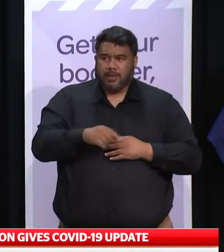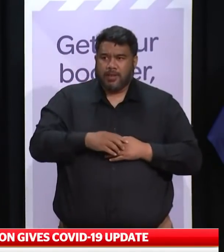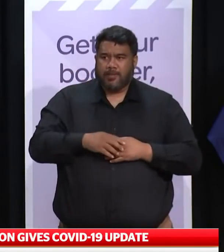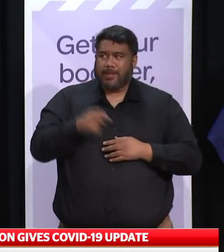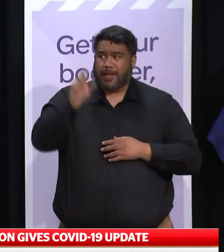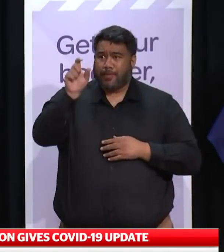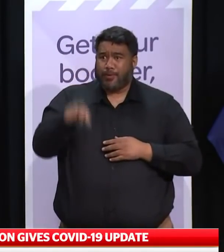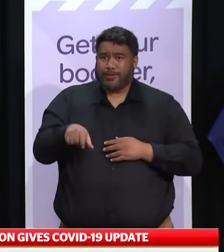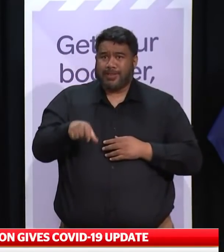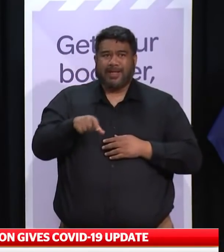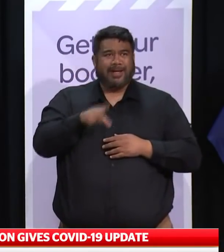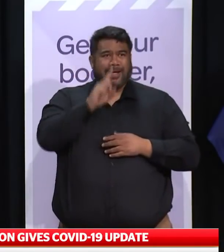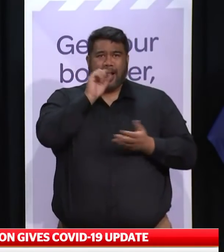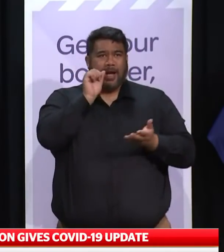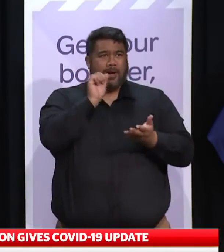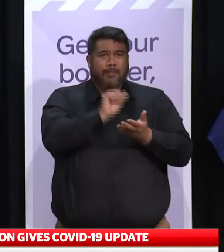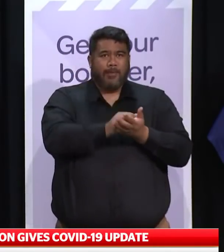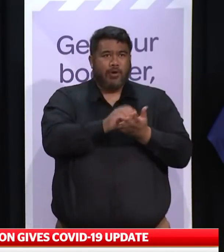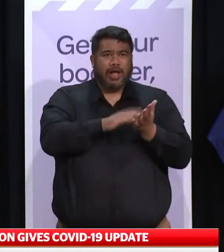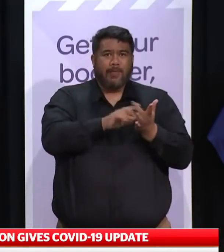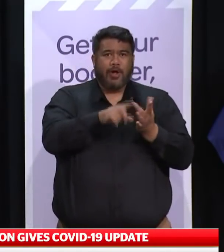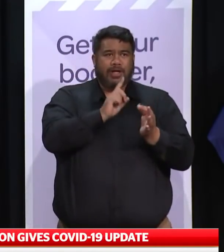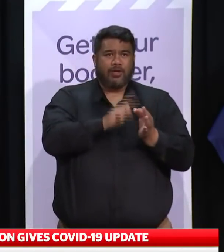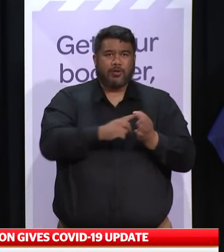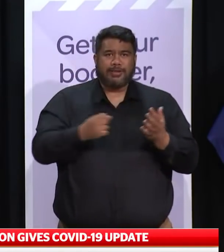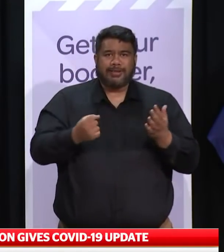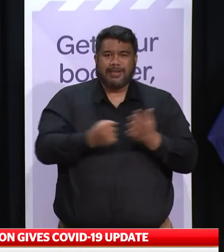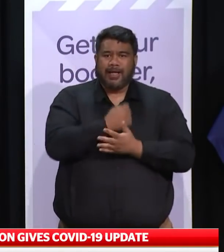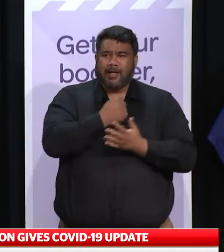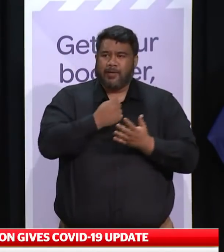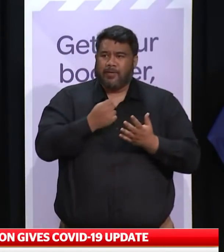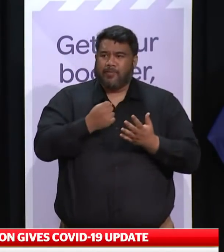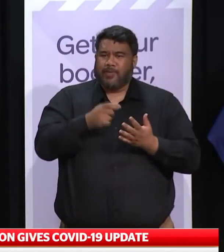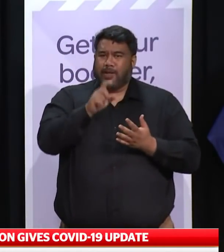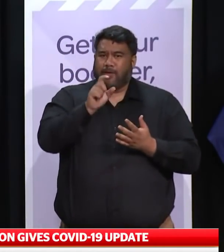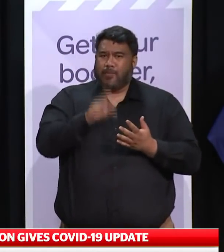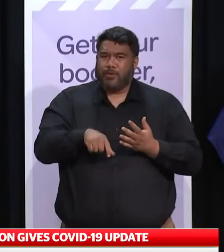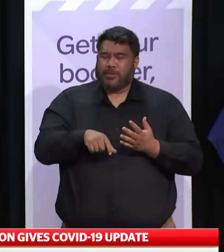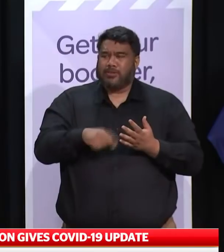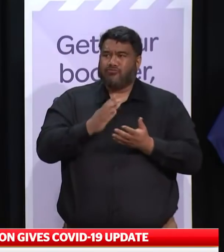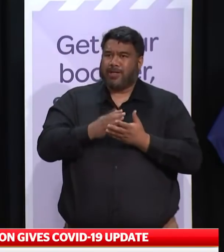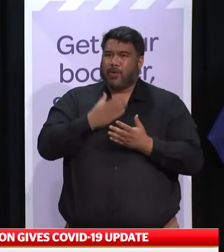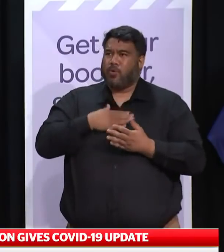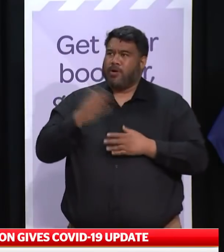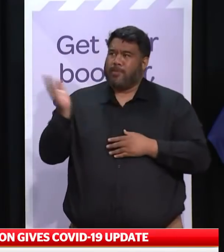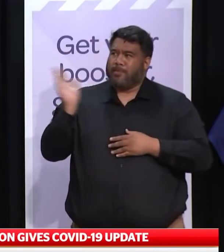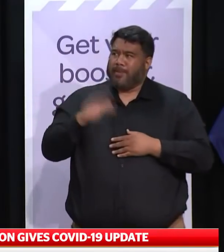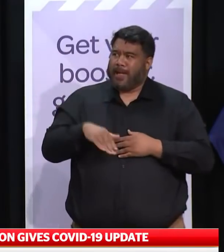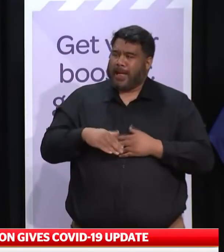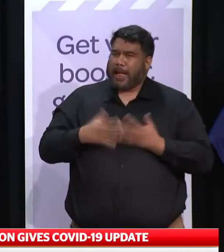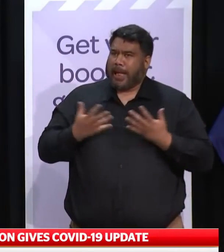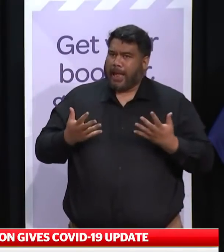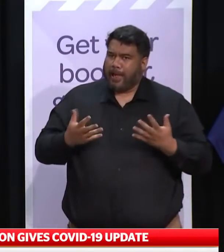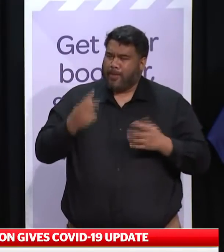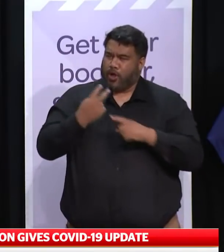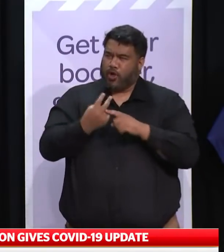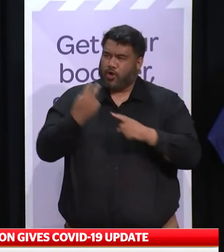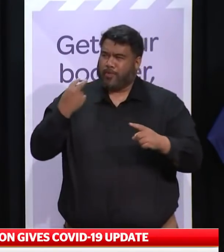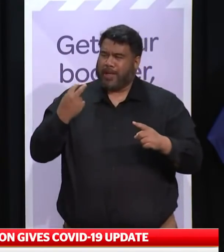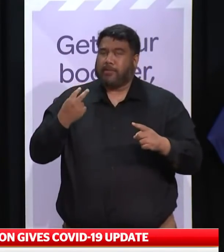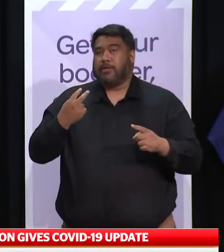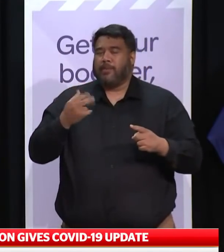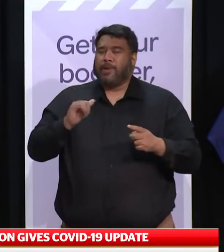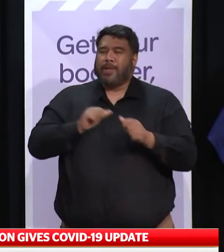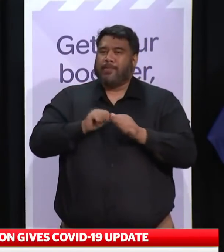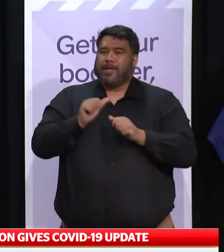can't give them a new spot in the terms already begun. Principals are expertise and maybe using the leaders. Looking back, would it have been smarter to